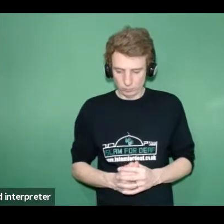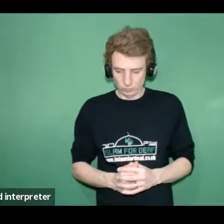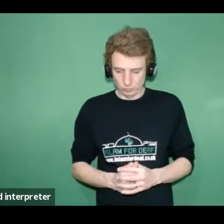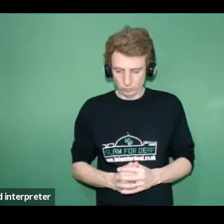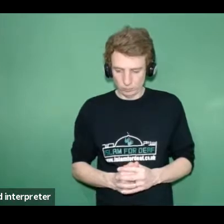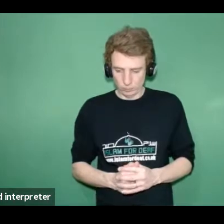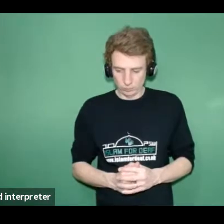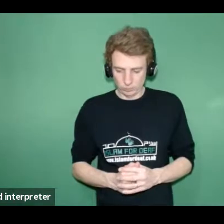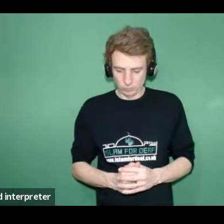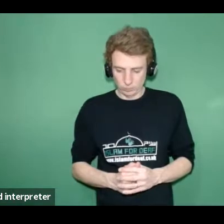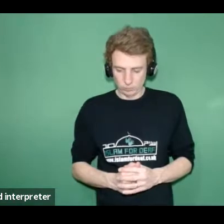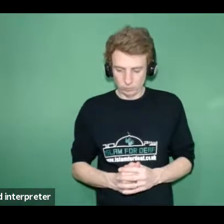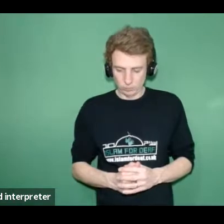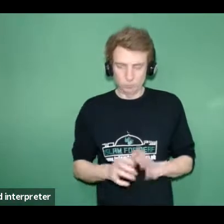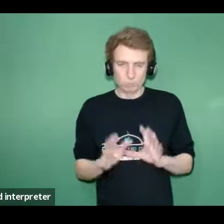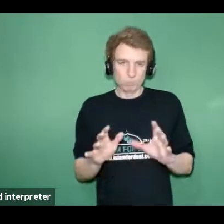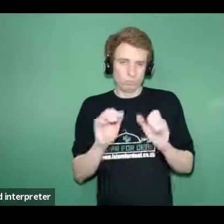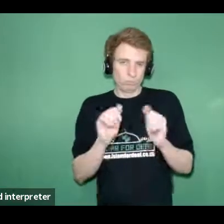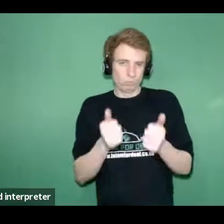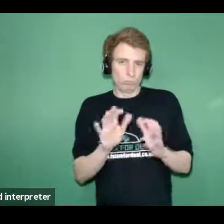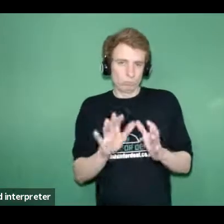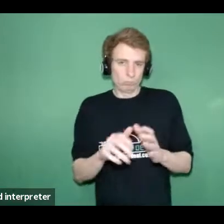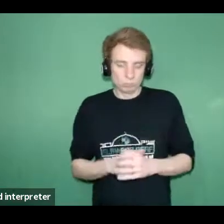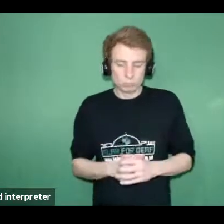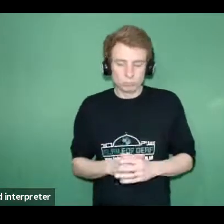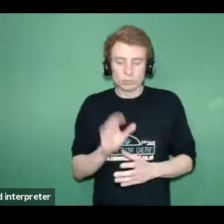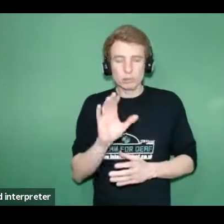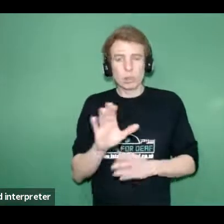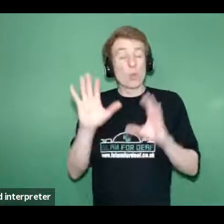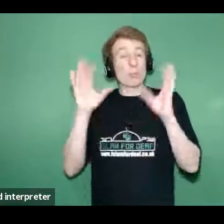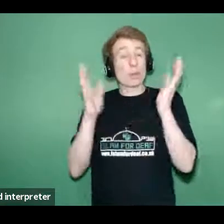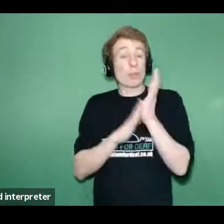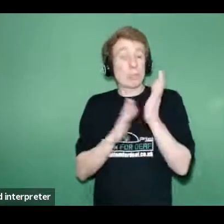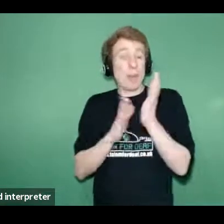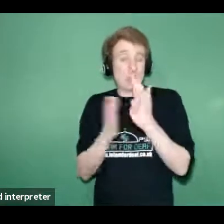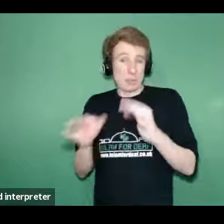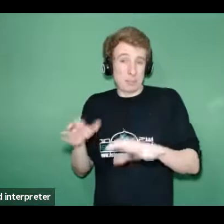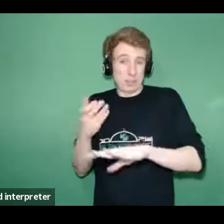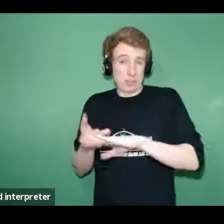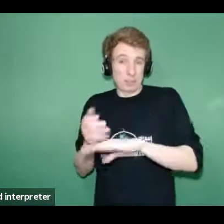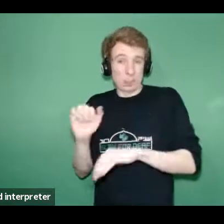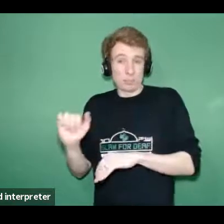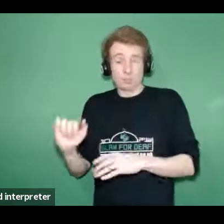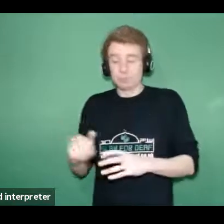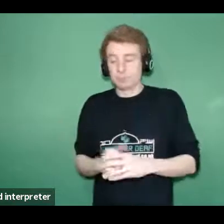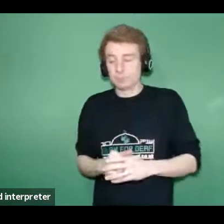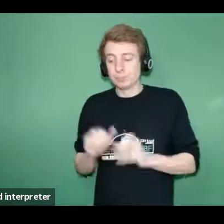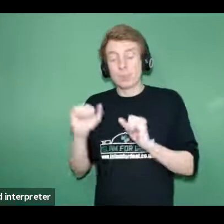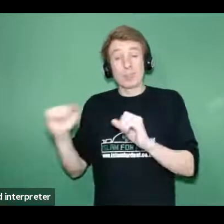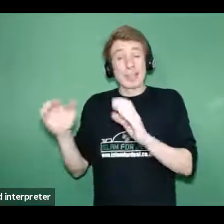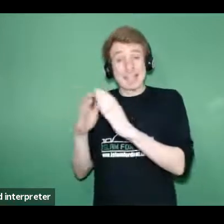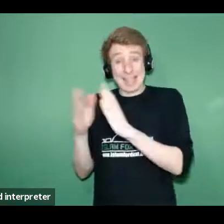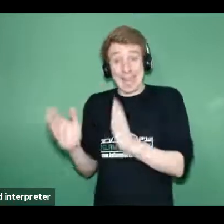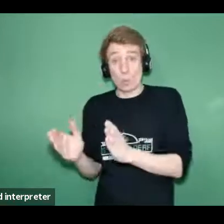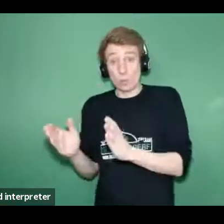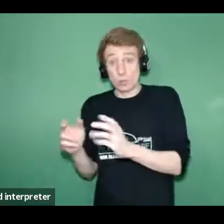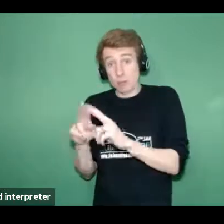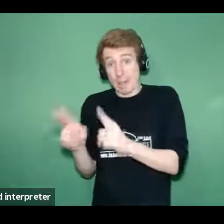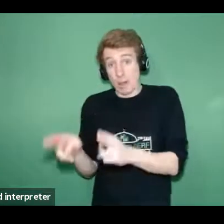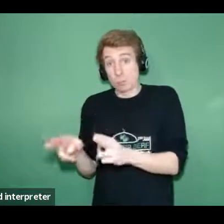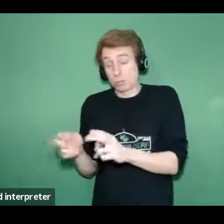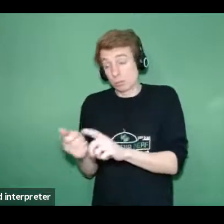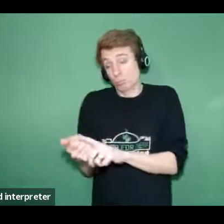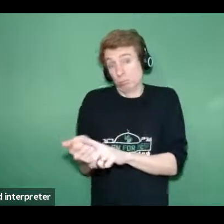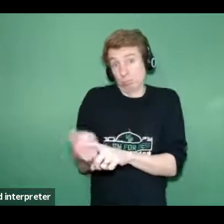So the Prophet, peace and blessings be upon him, his house was connected to the masjid. It was right next door